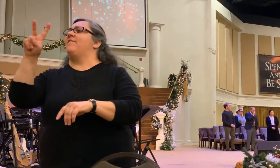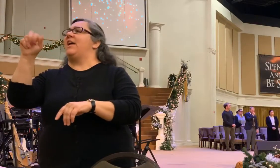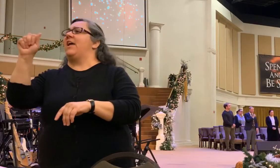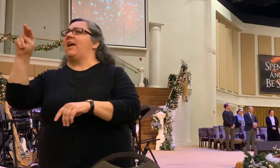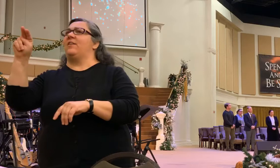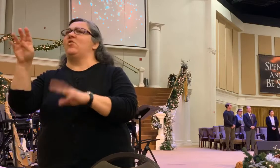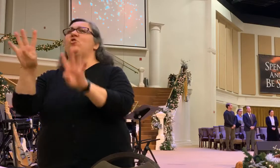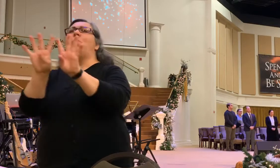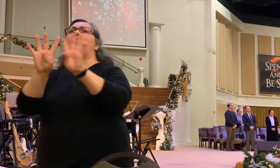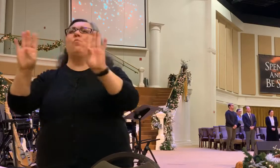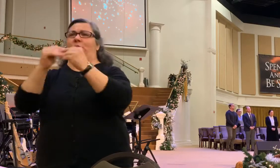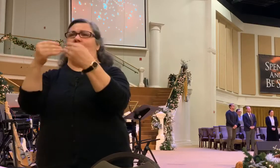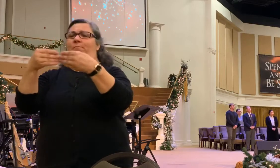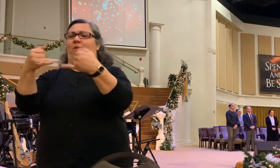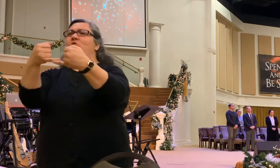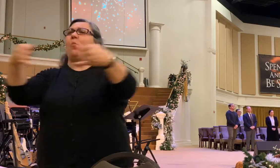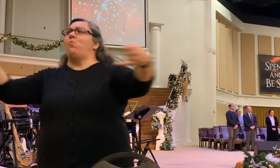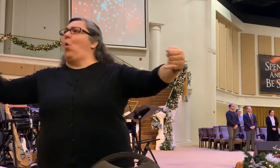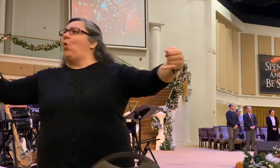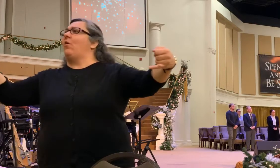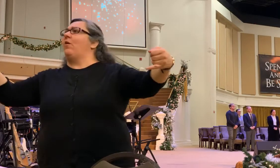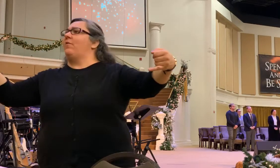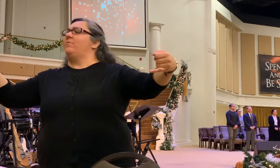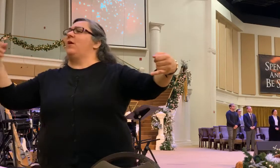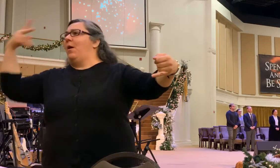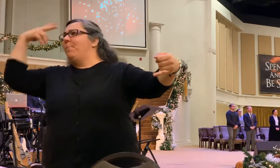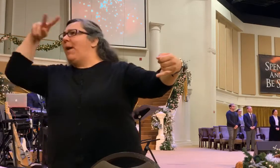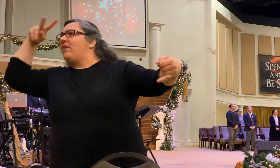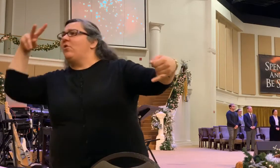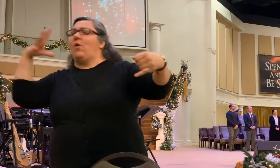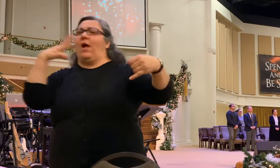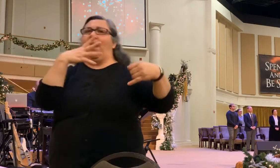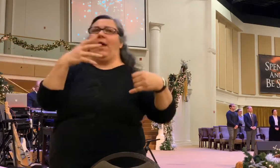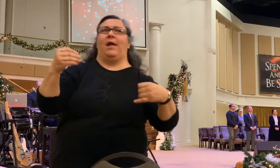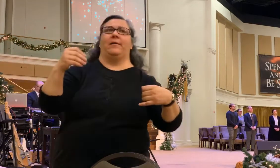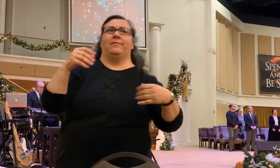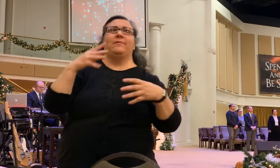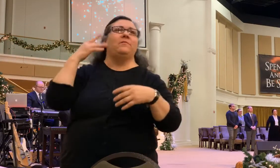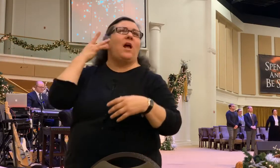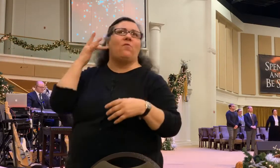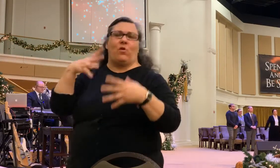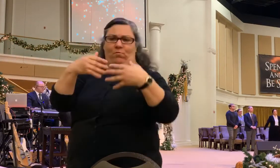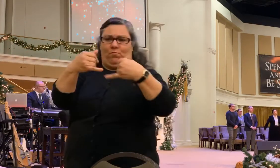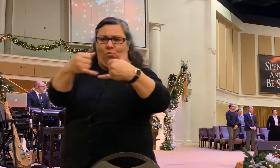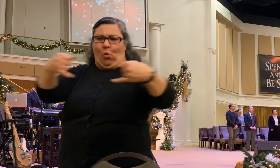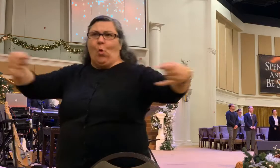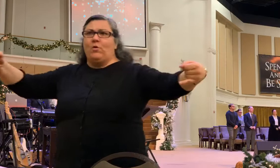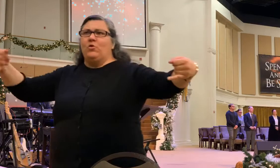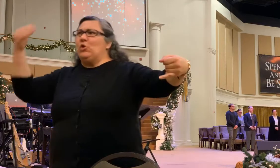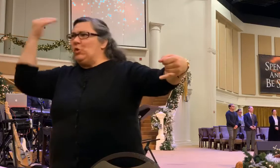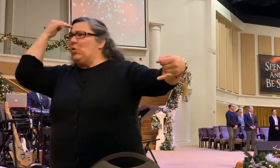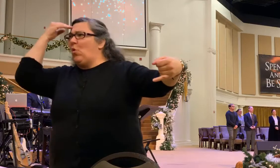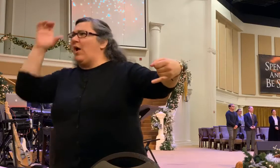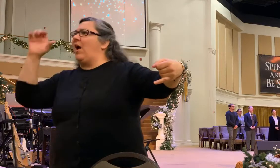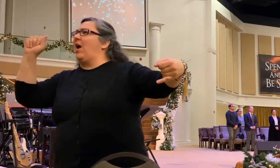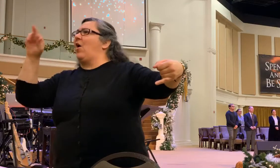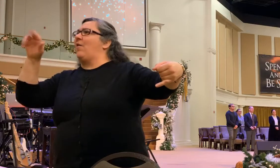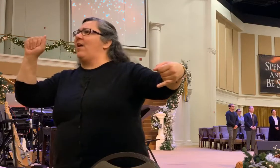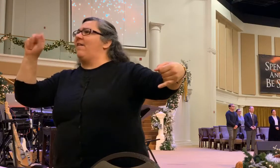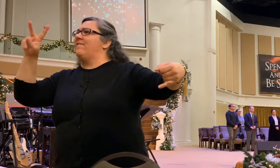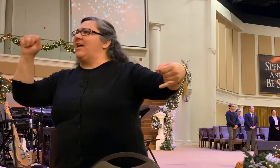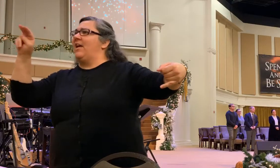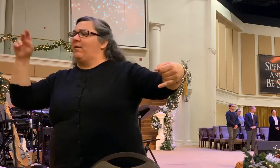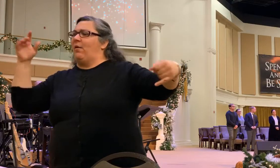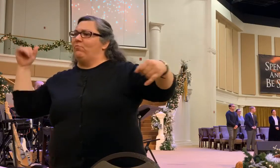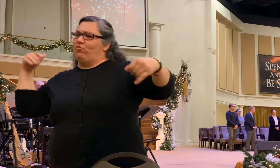majority of those people. In fact, a large number of that caravan was from the island of Roatan. That's what I've been told. Honduras, because of the violence